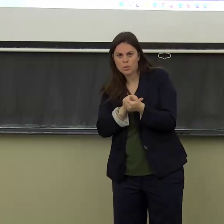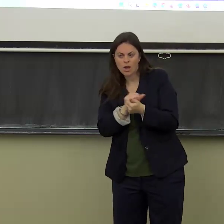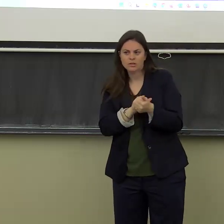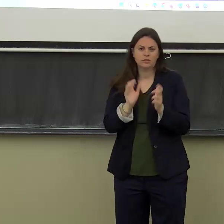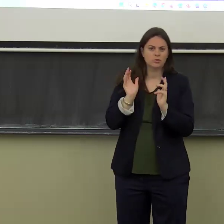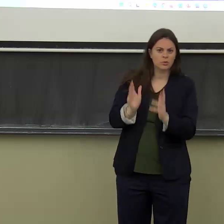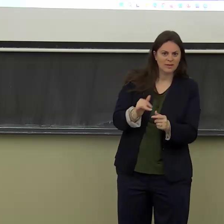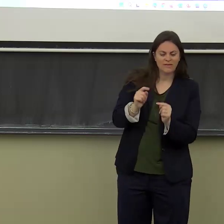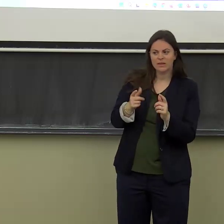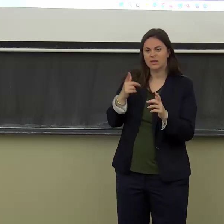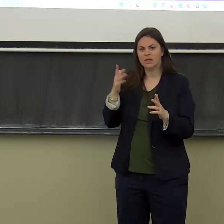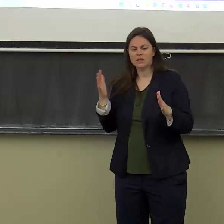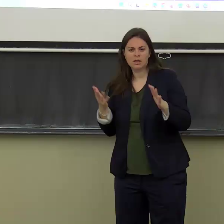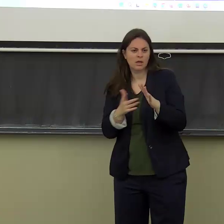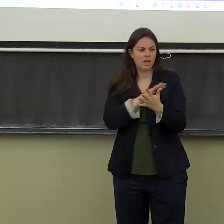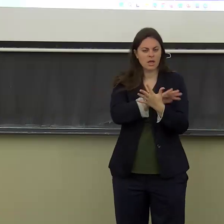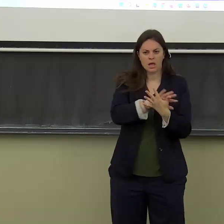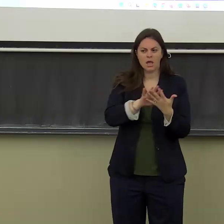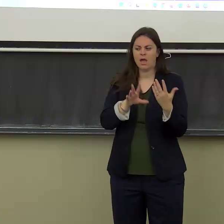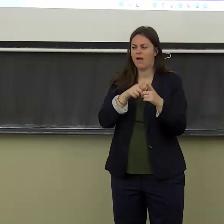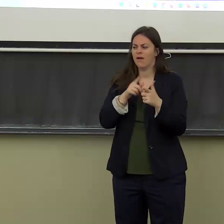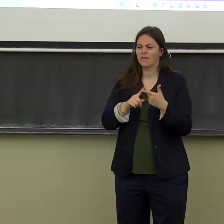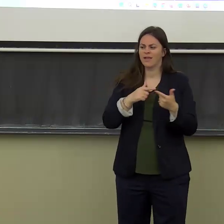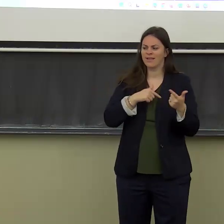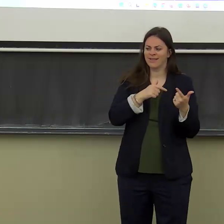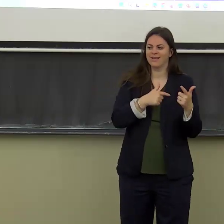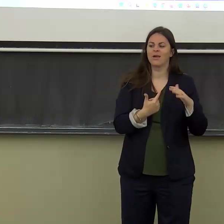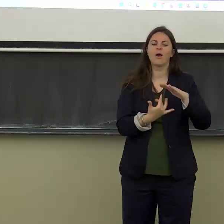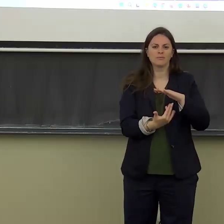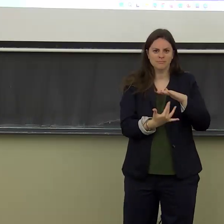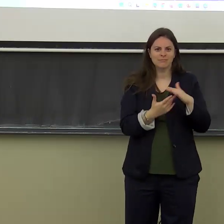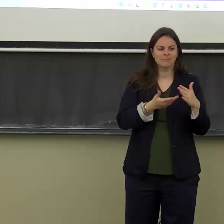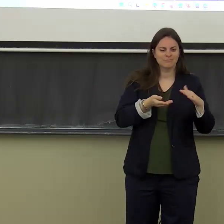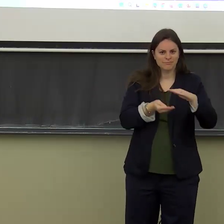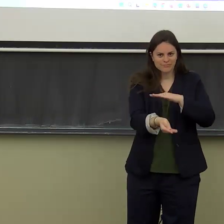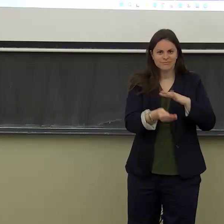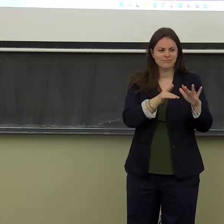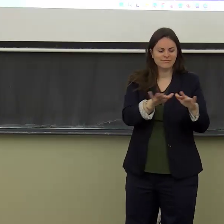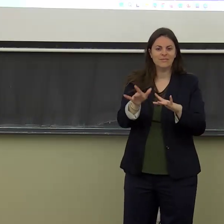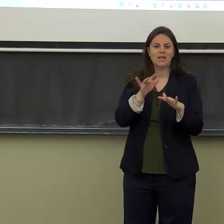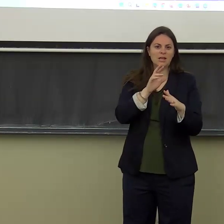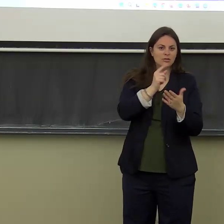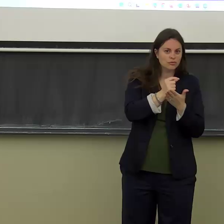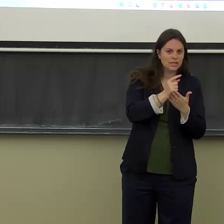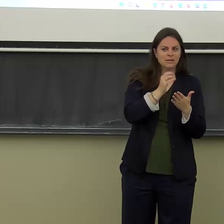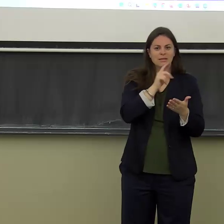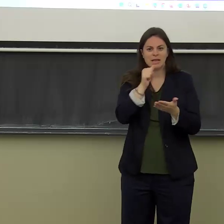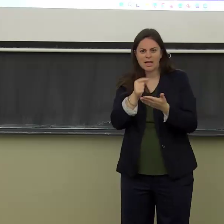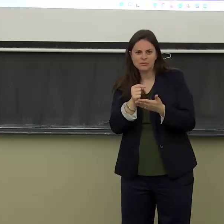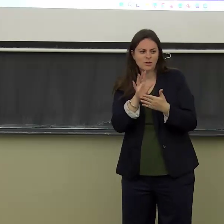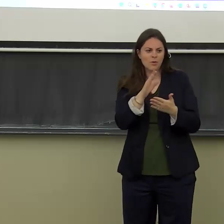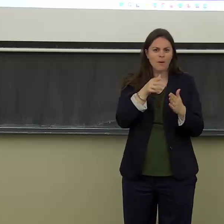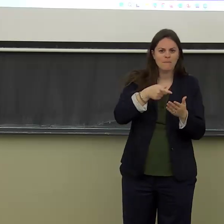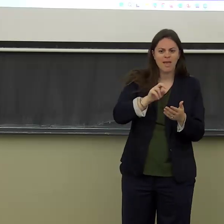not wash it? And forums, overflowing forums of how you do or don't treat your pan, to the point that I said